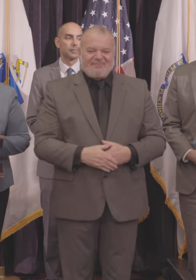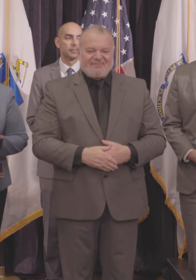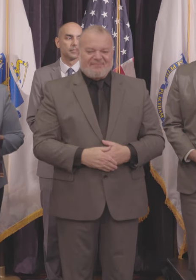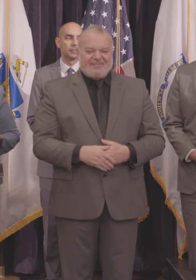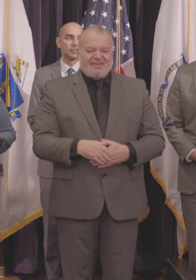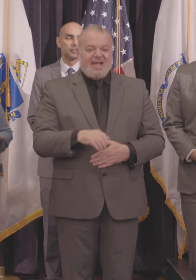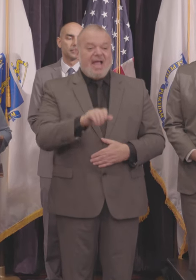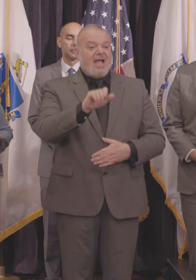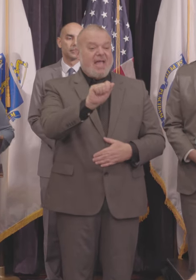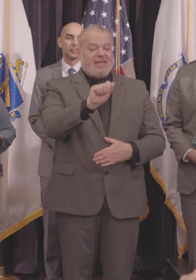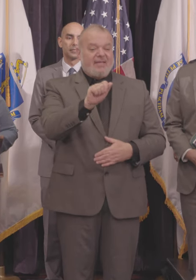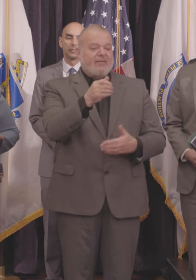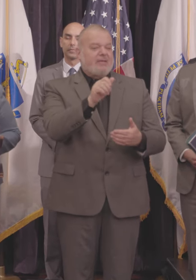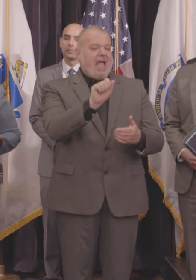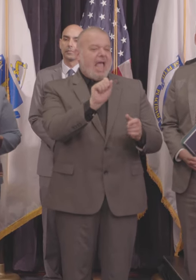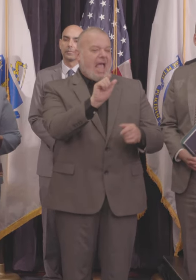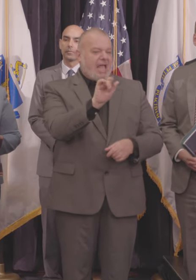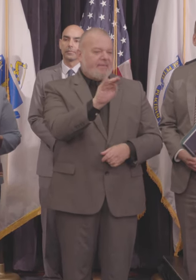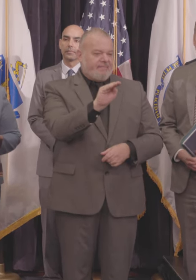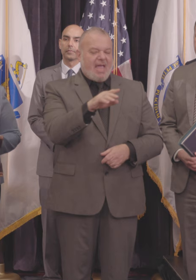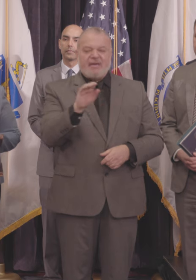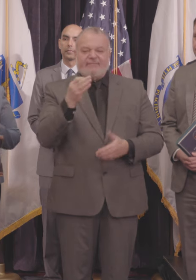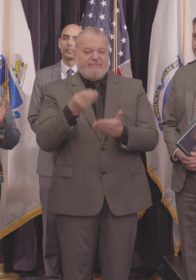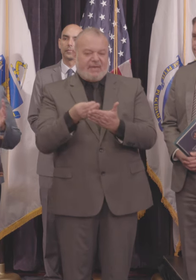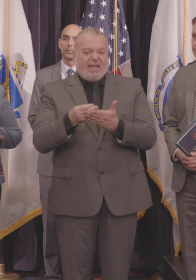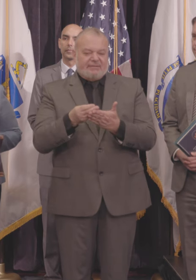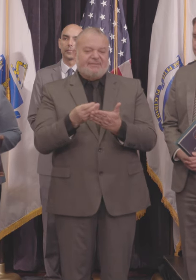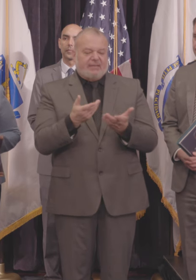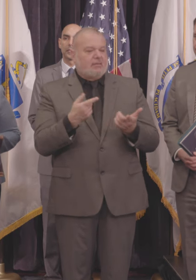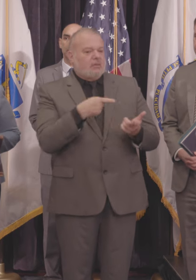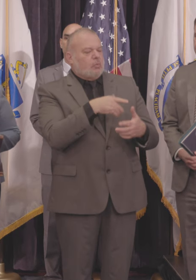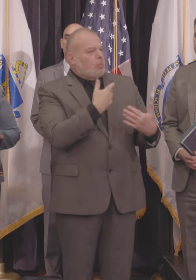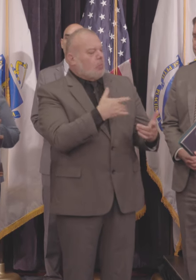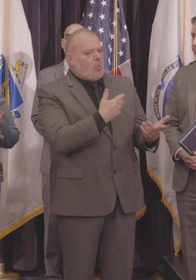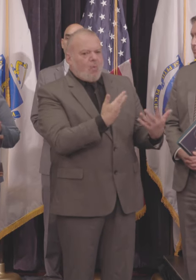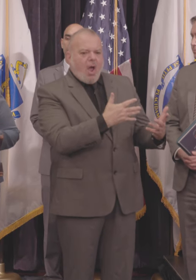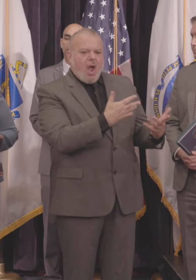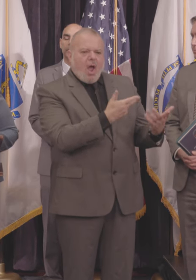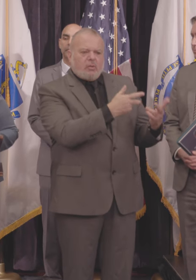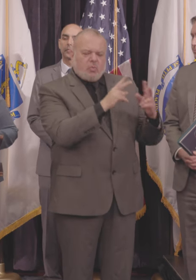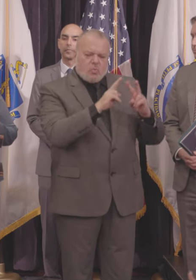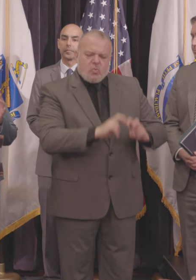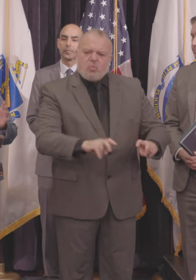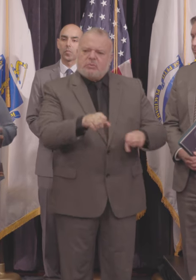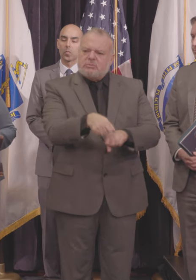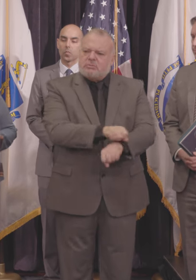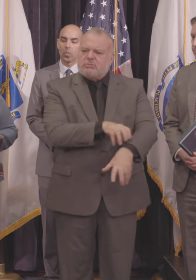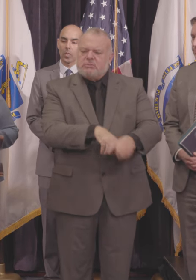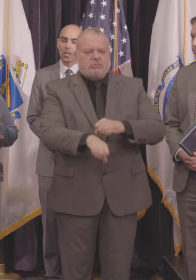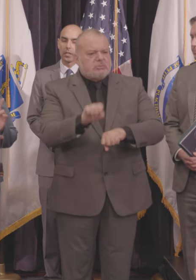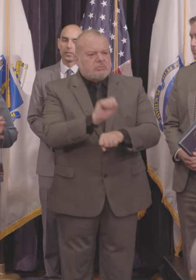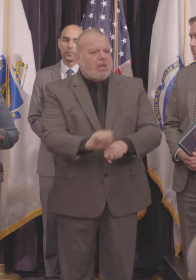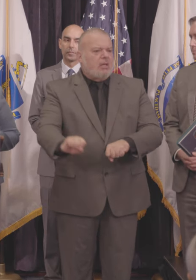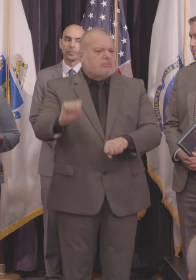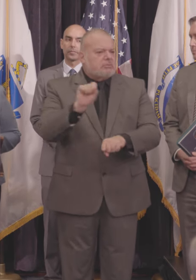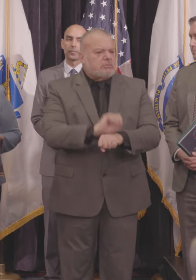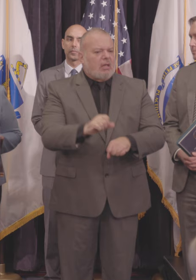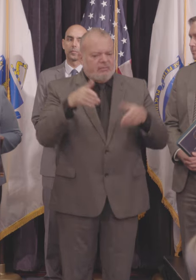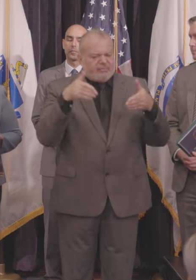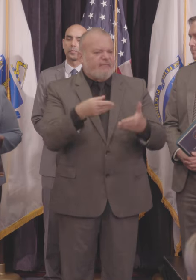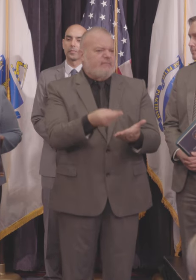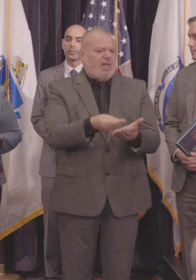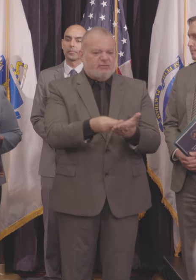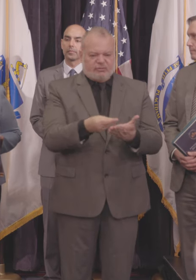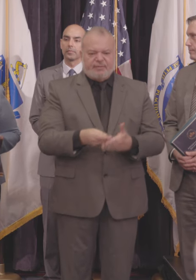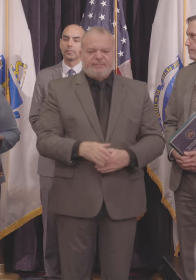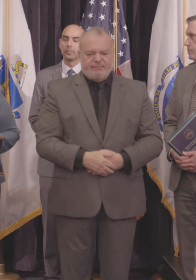several weeks. You know, this budget process gives us the welcome opportunity to take a deeper dive into the work that each executive